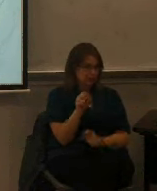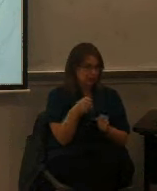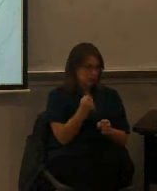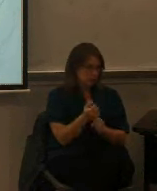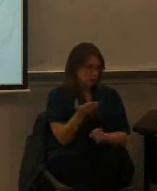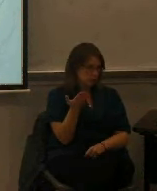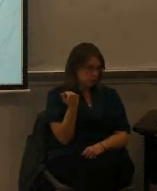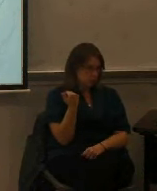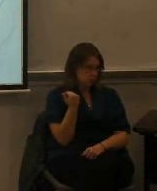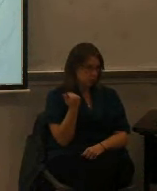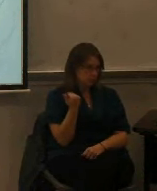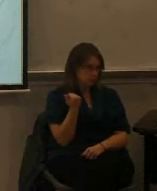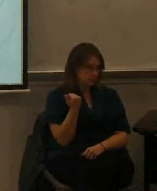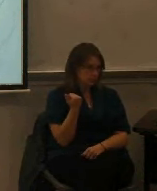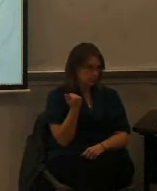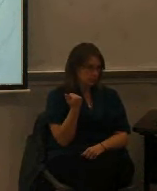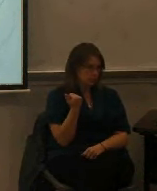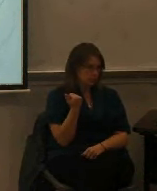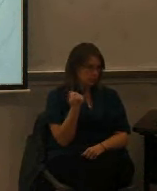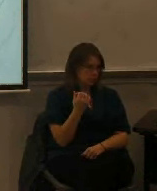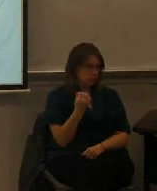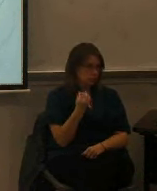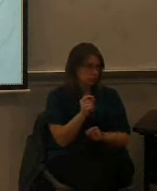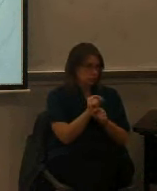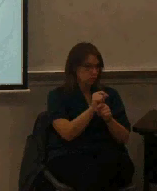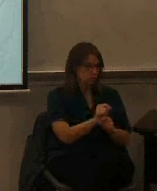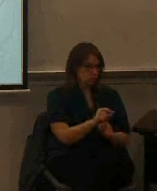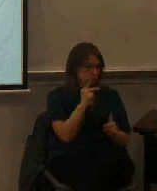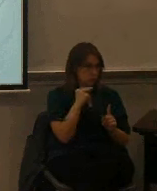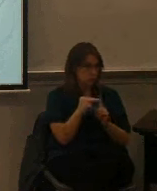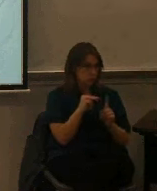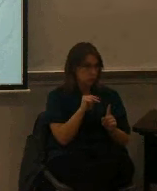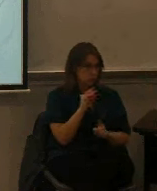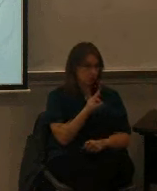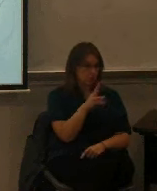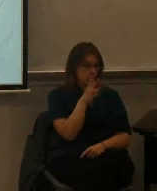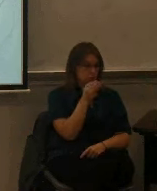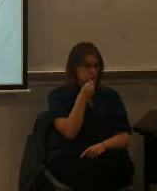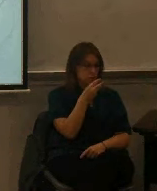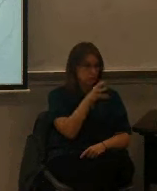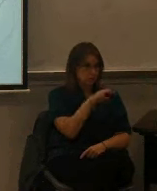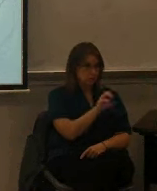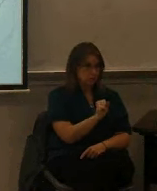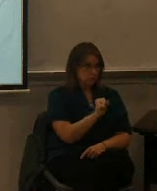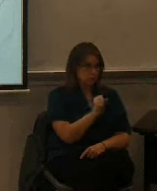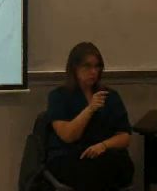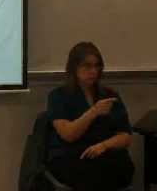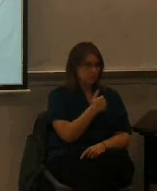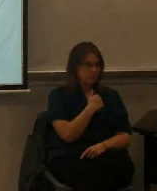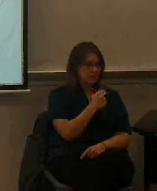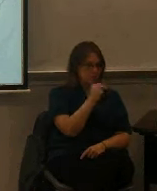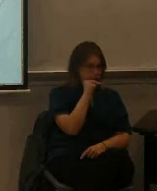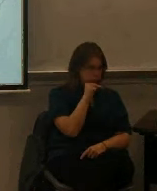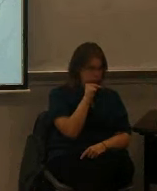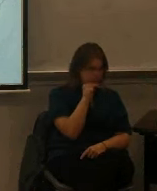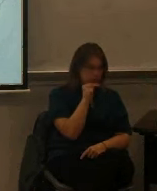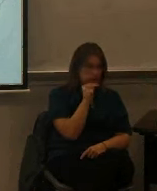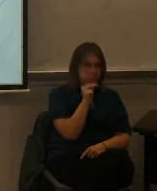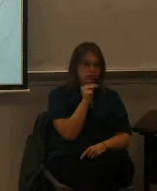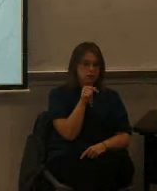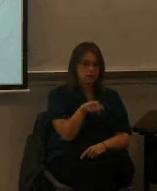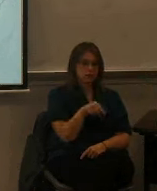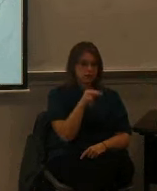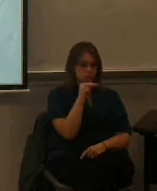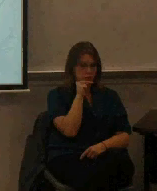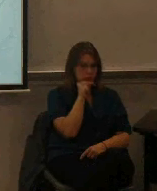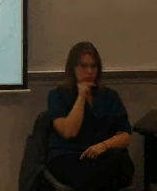ago. And so the traditional view of aquatic food webs were that you have these nutrients, and